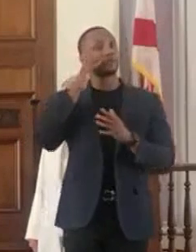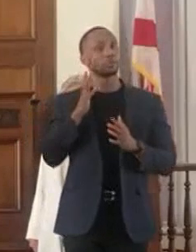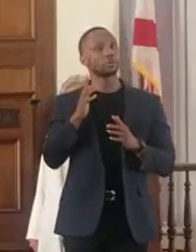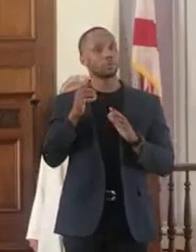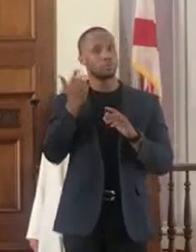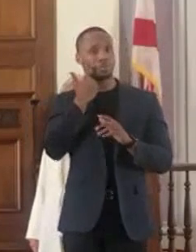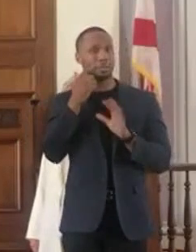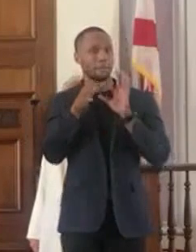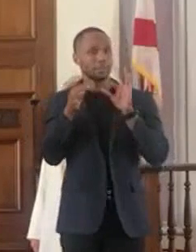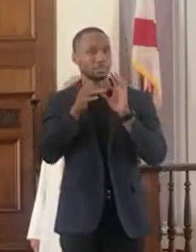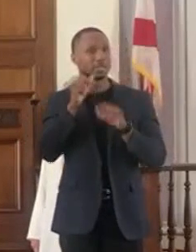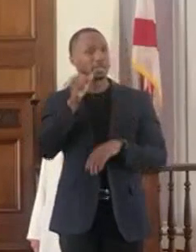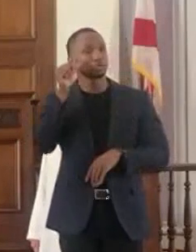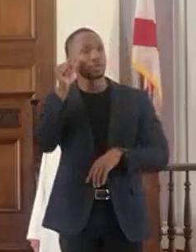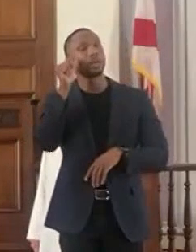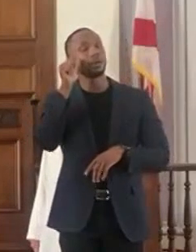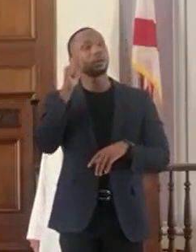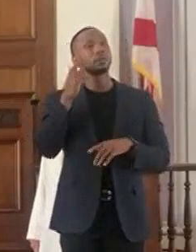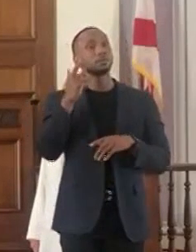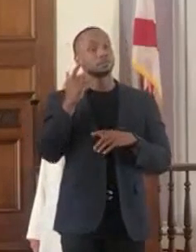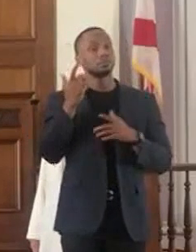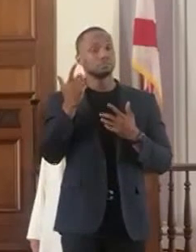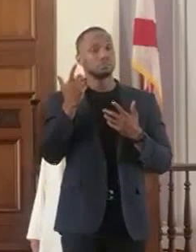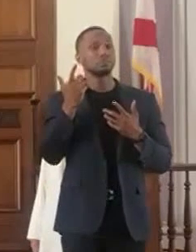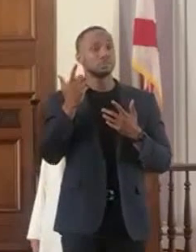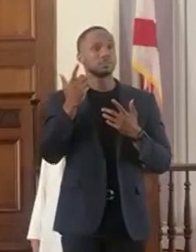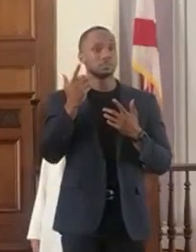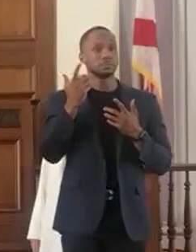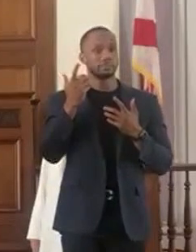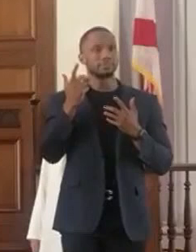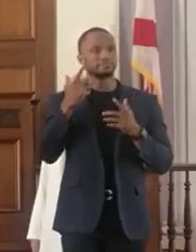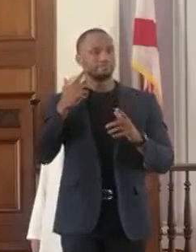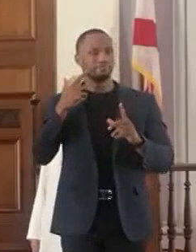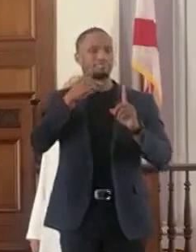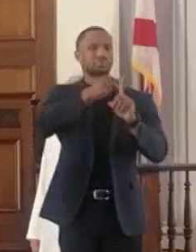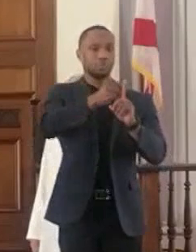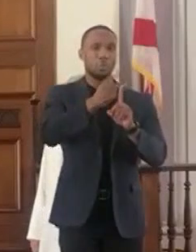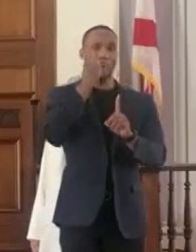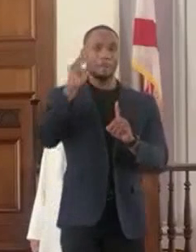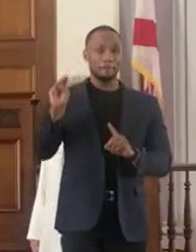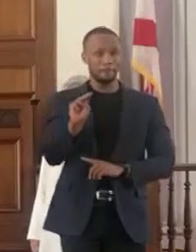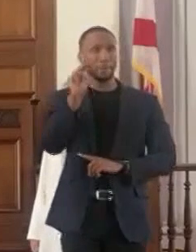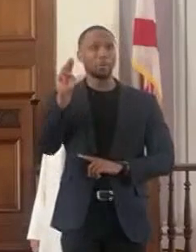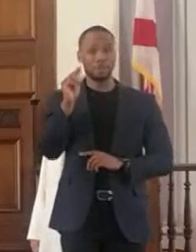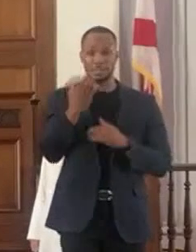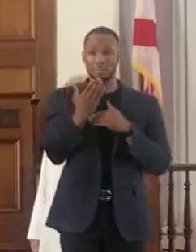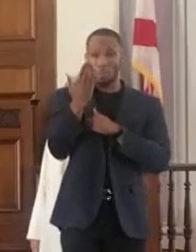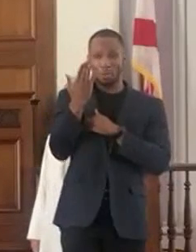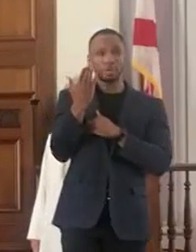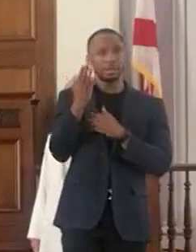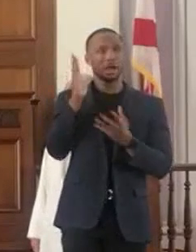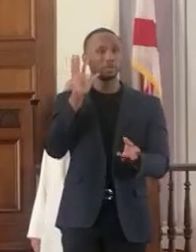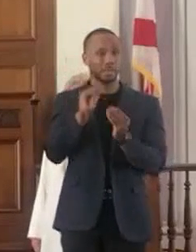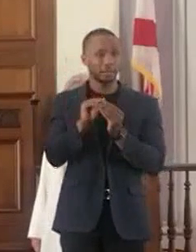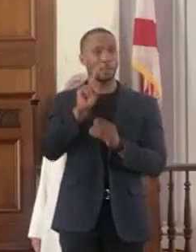we yesterday gave the 1 millionth shot. We're actually, as of this morning, at